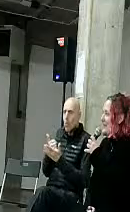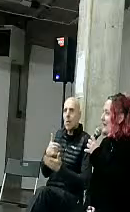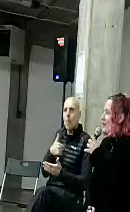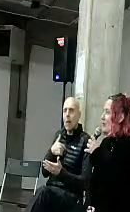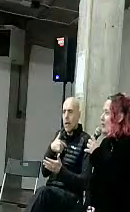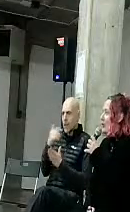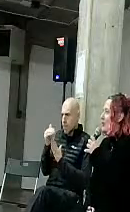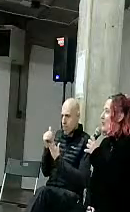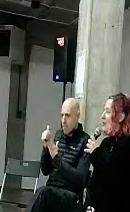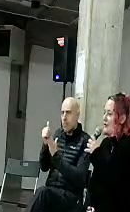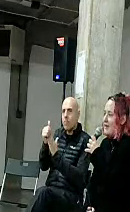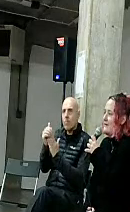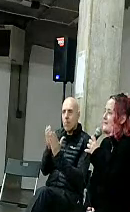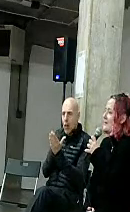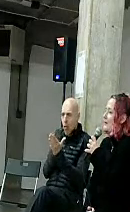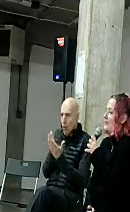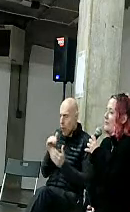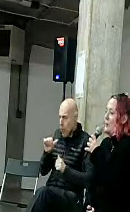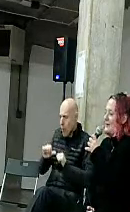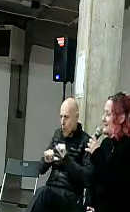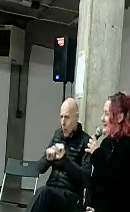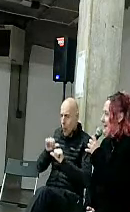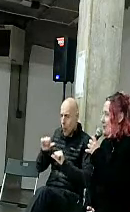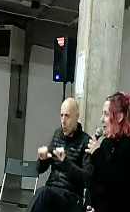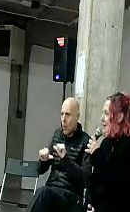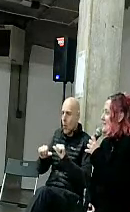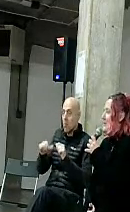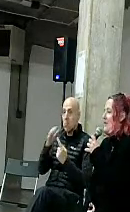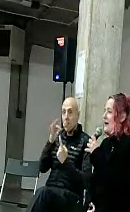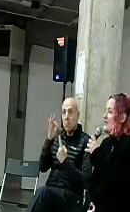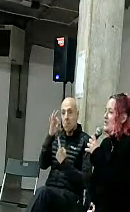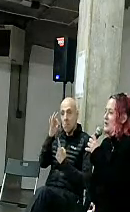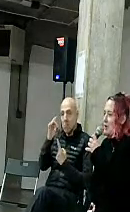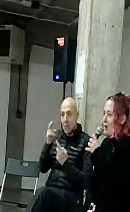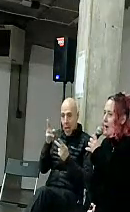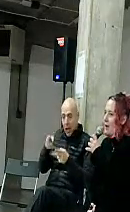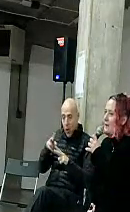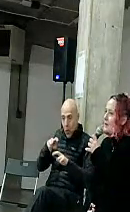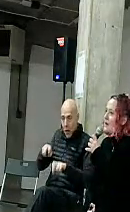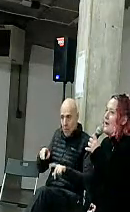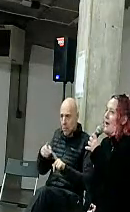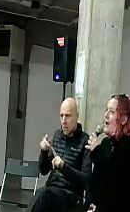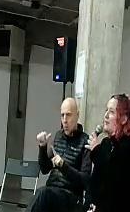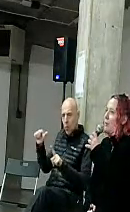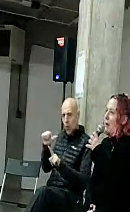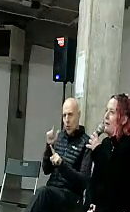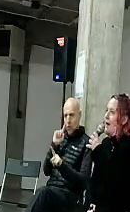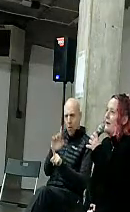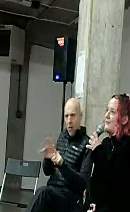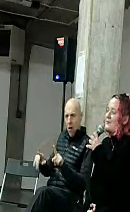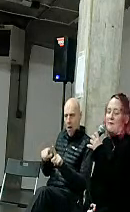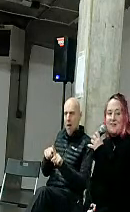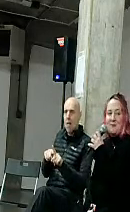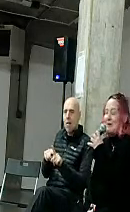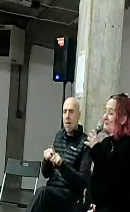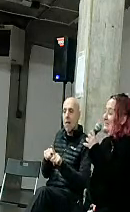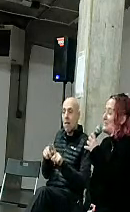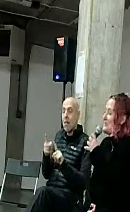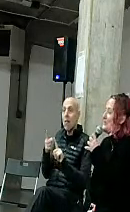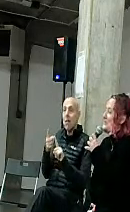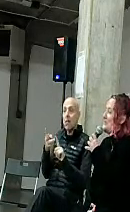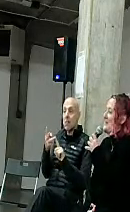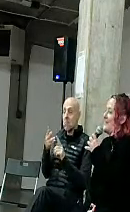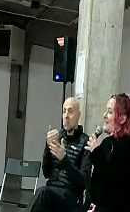guided me through the process of requesting an inquest, what that should look like, as well as obviously putting